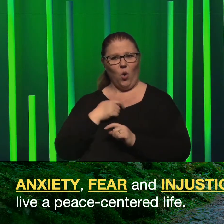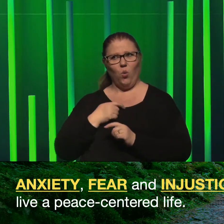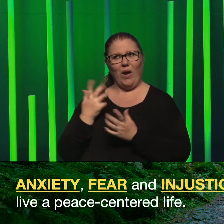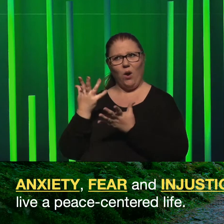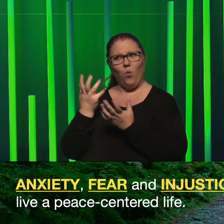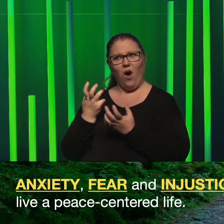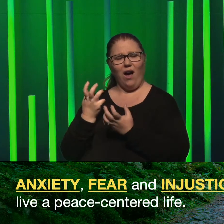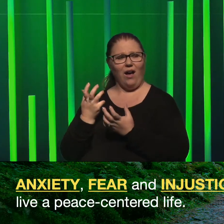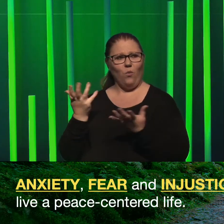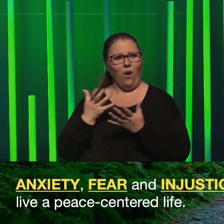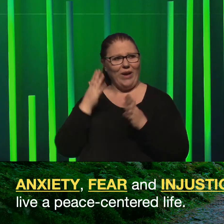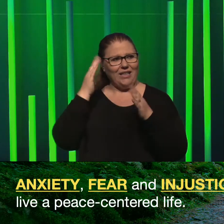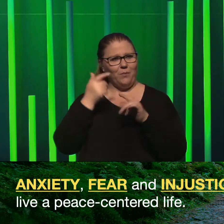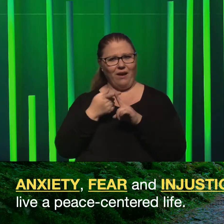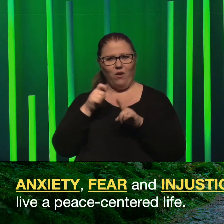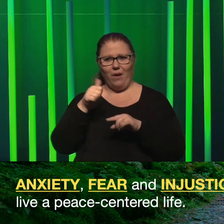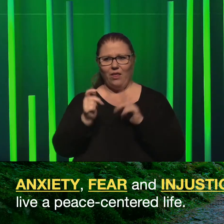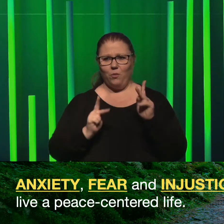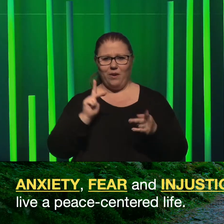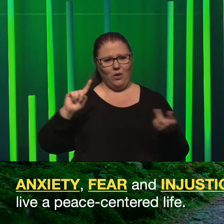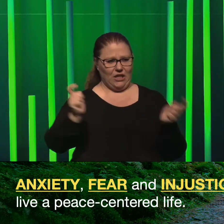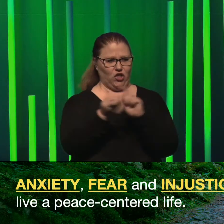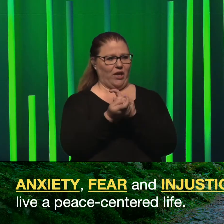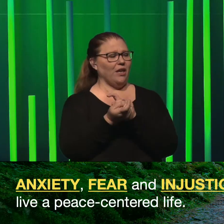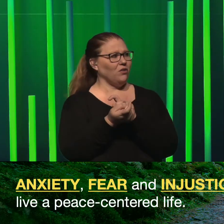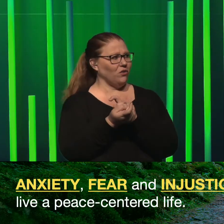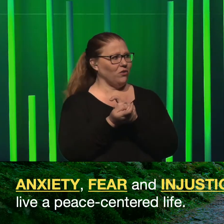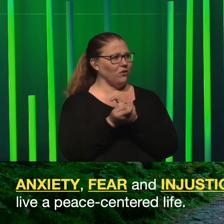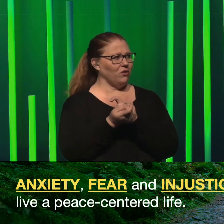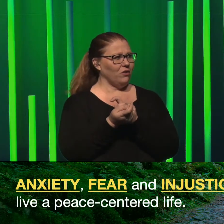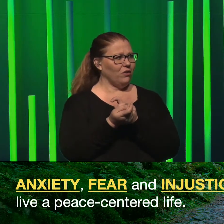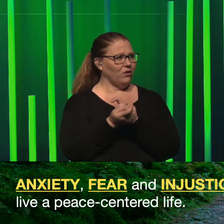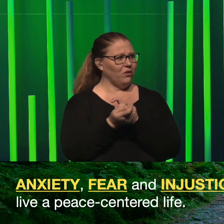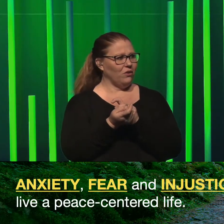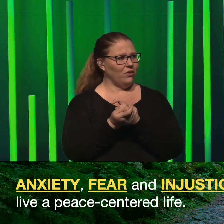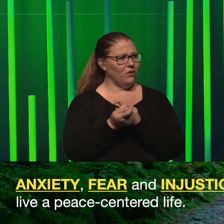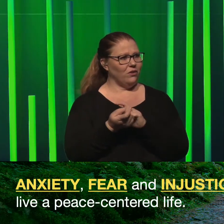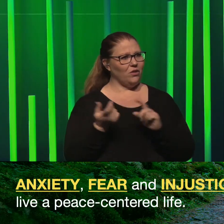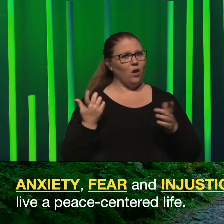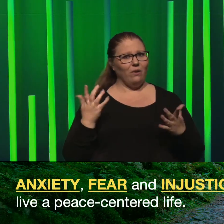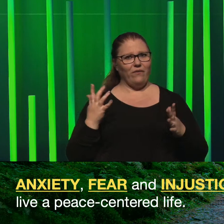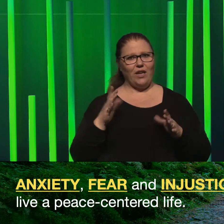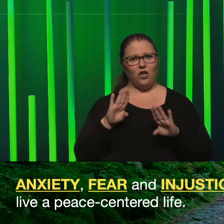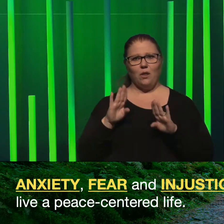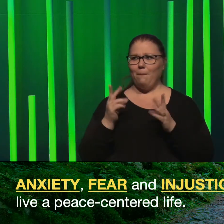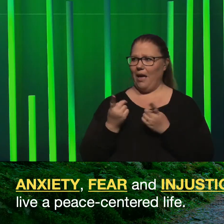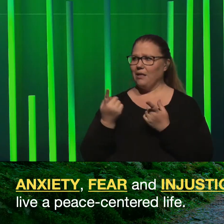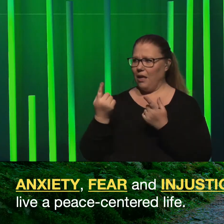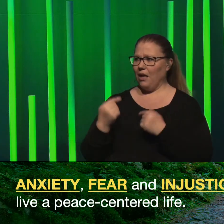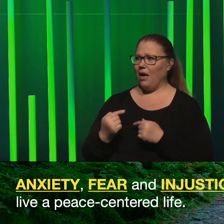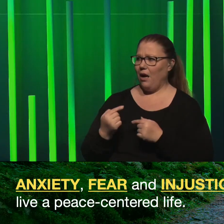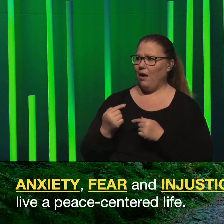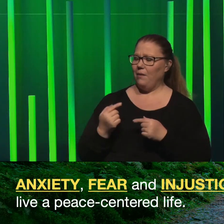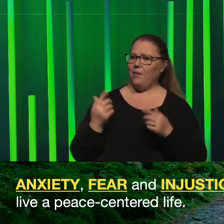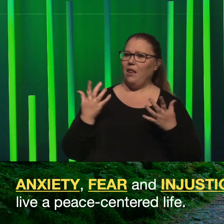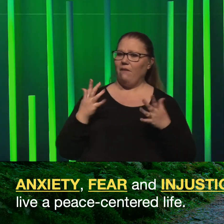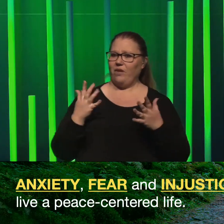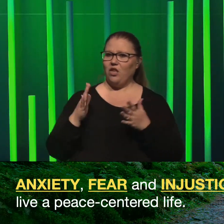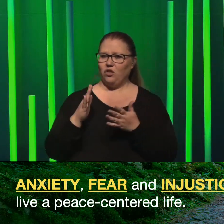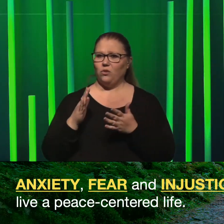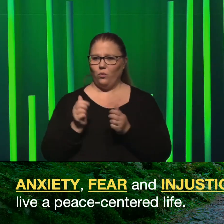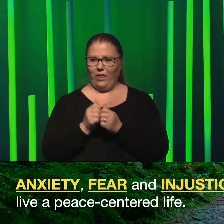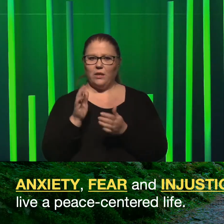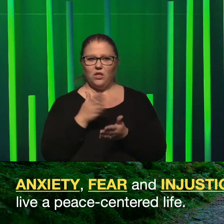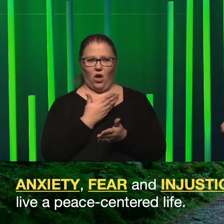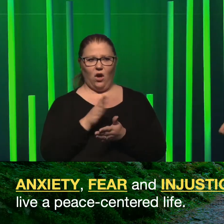what we expect from others can change. So as we wrap up, the band has a great song to just sing as we finish filling out our Connect card.